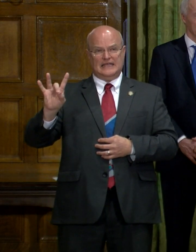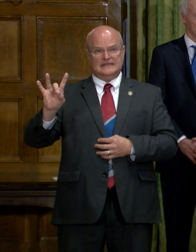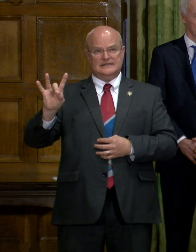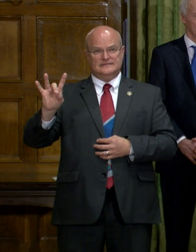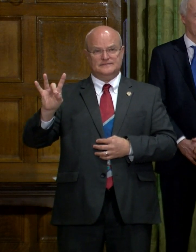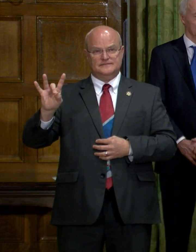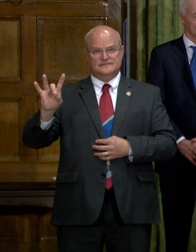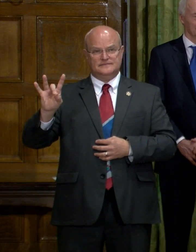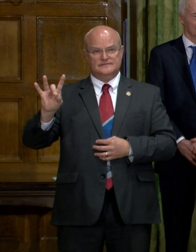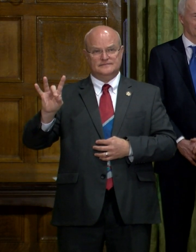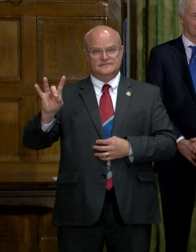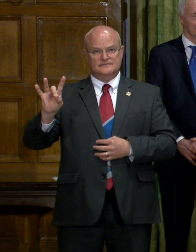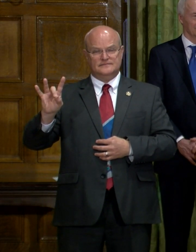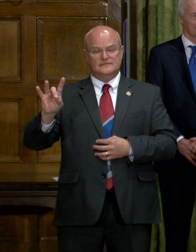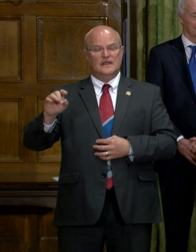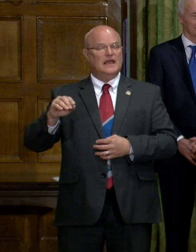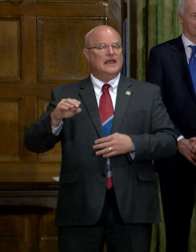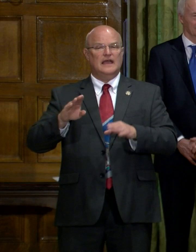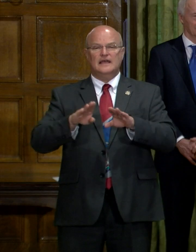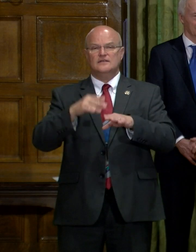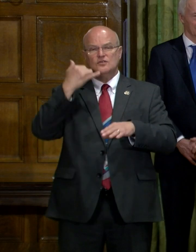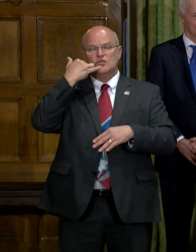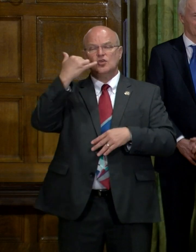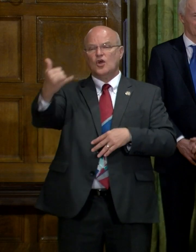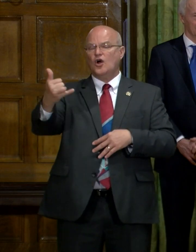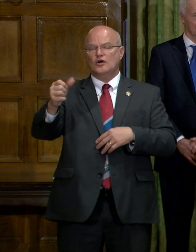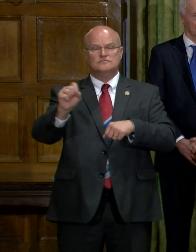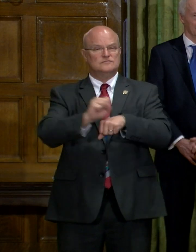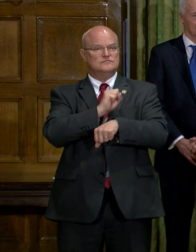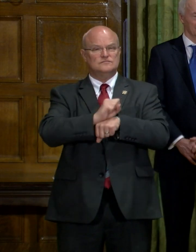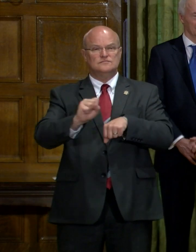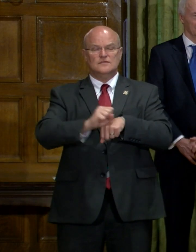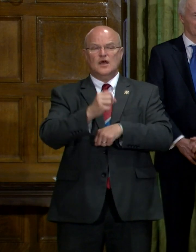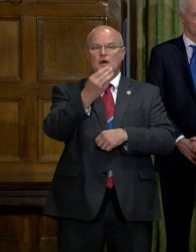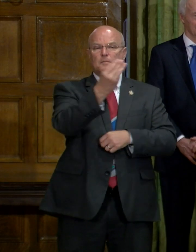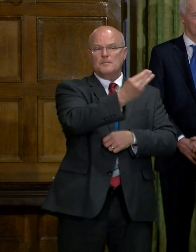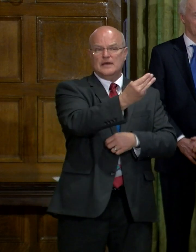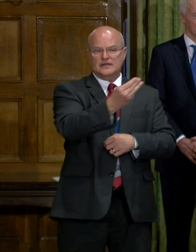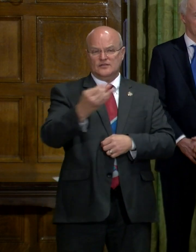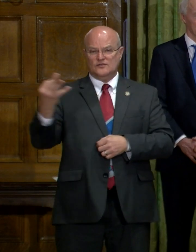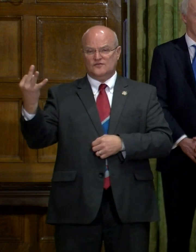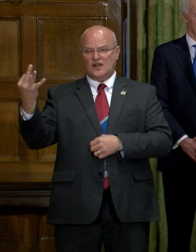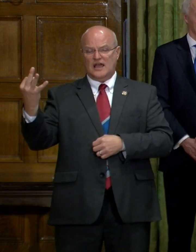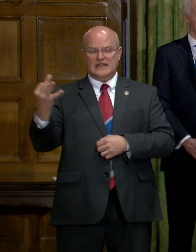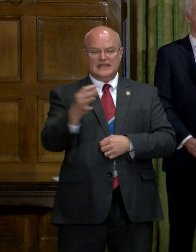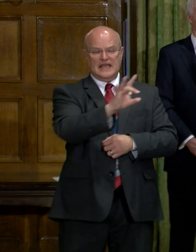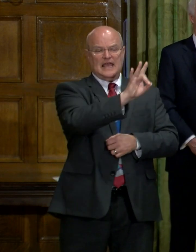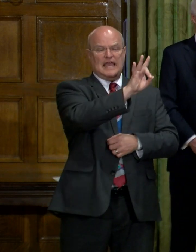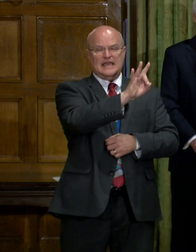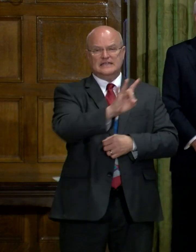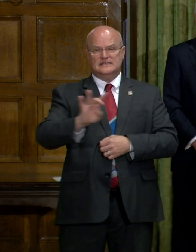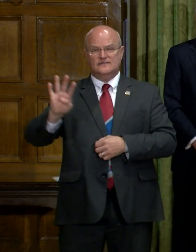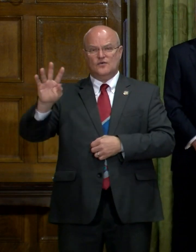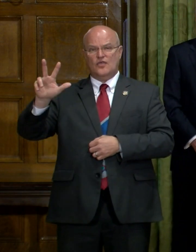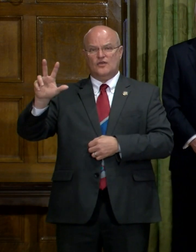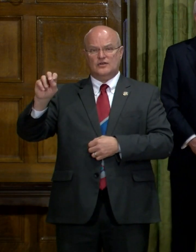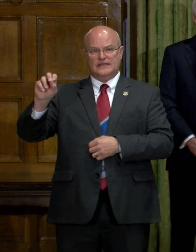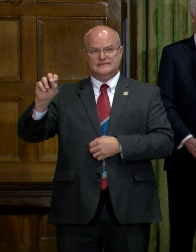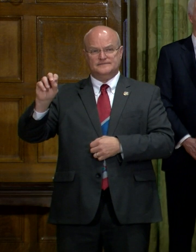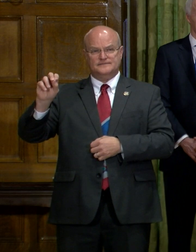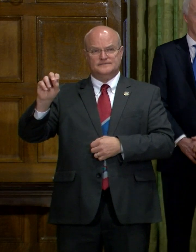844-763-0198. And that line is open and operated Monday through Friday from 8 a.m. to 4:30